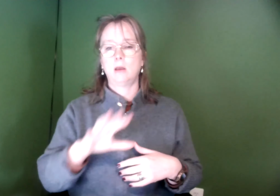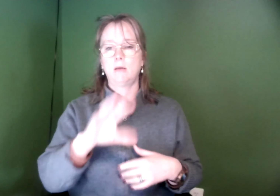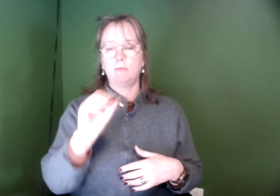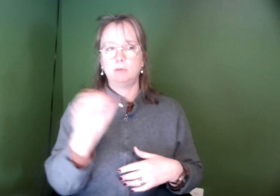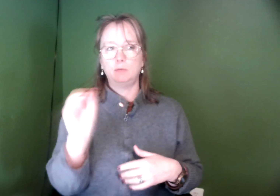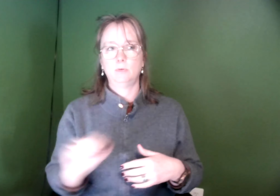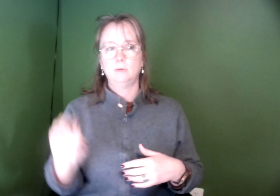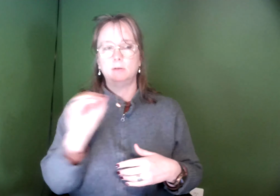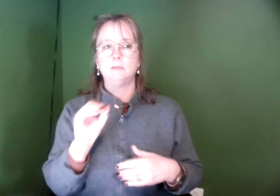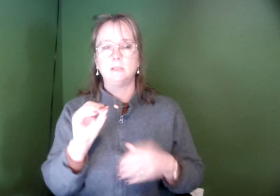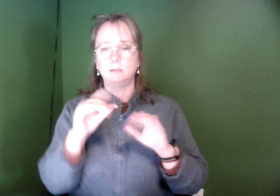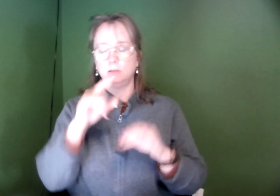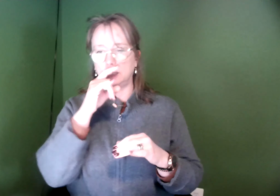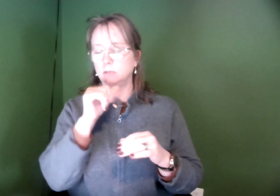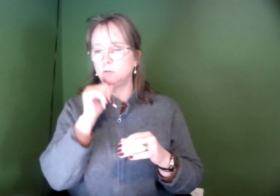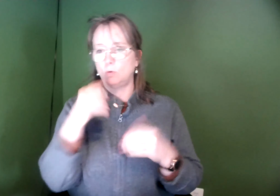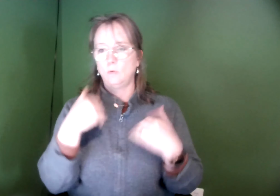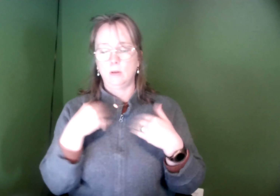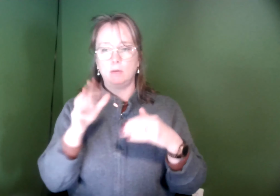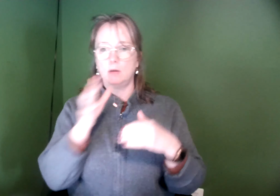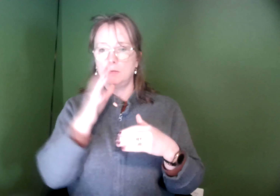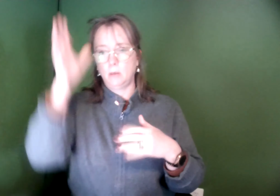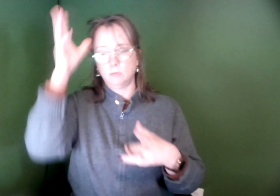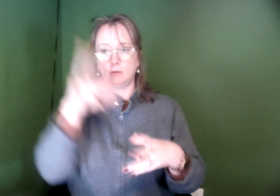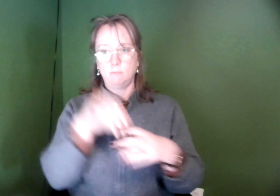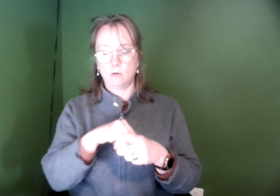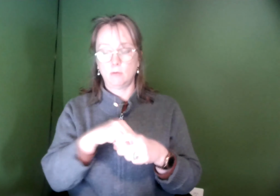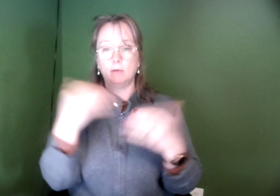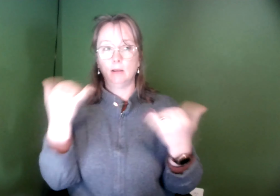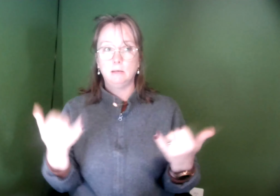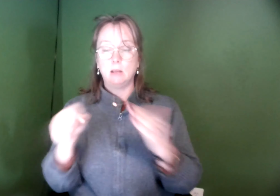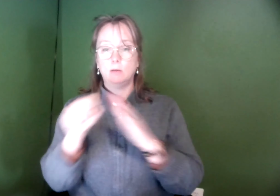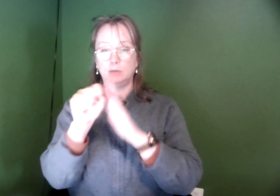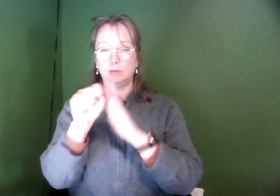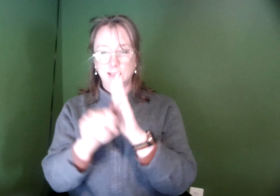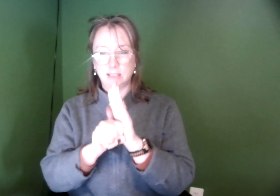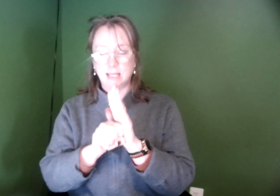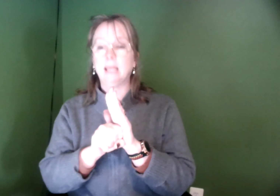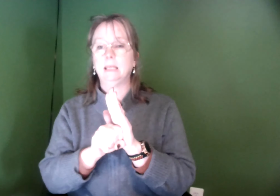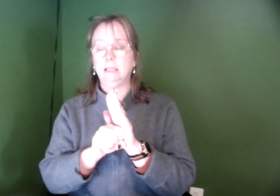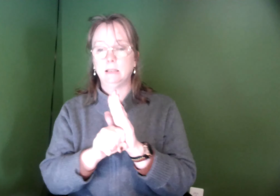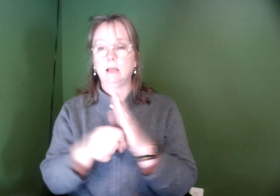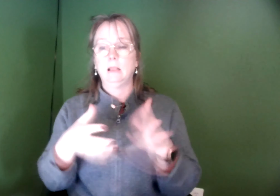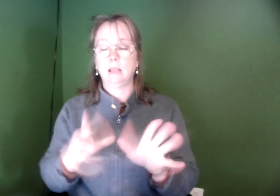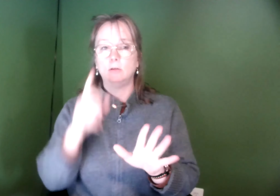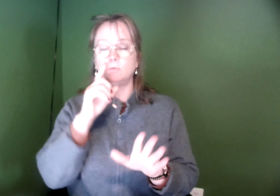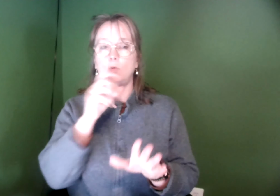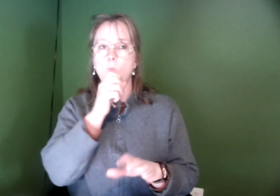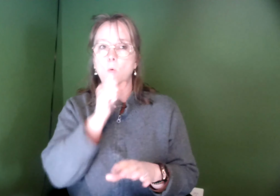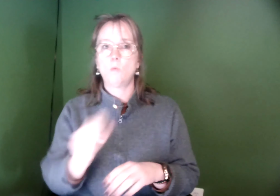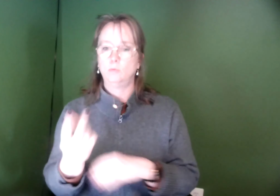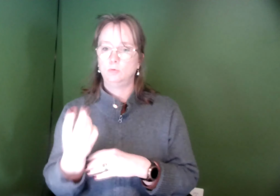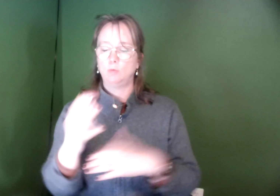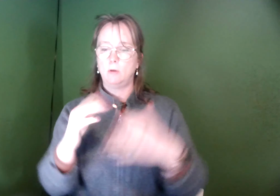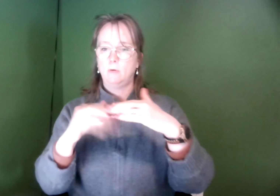we know that the state did allow for 12 and under to sign for themselves, but still